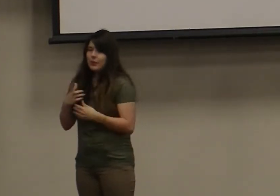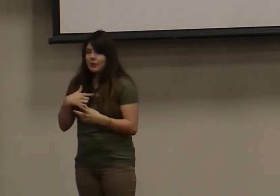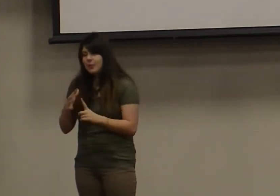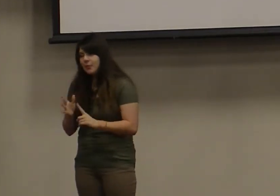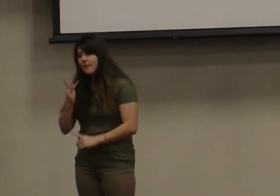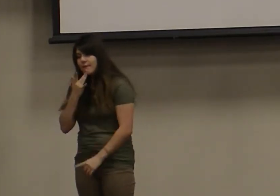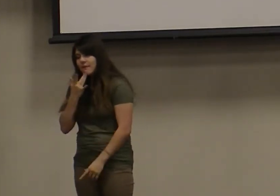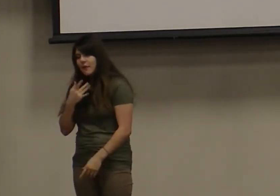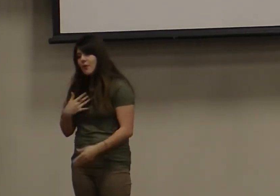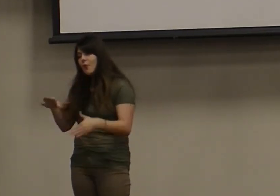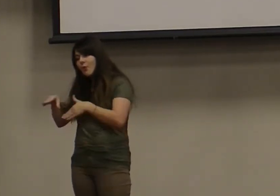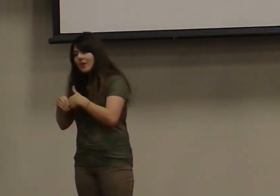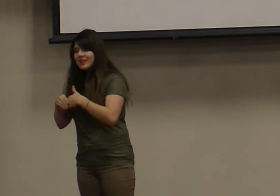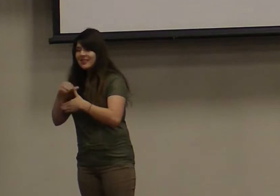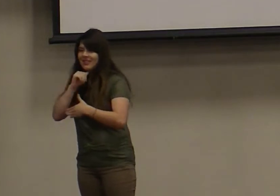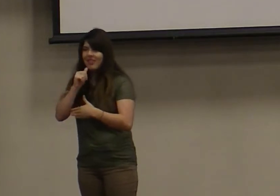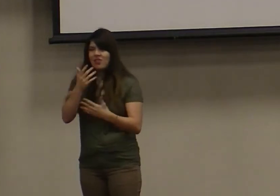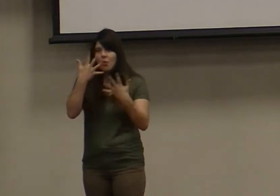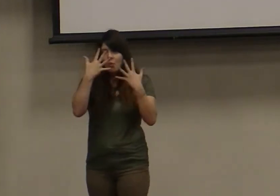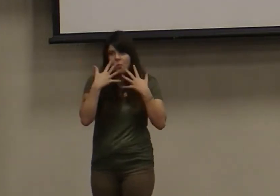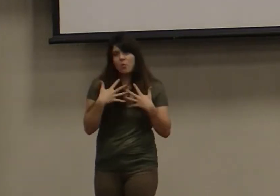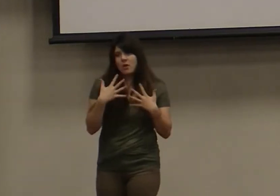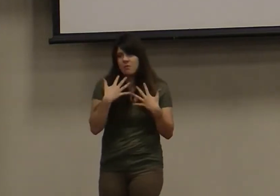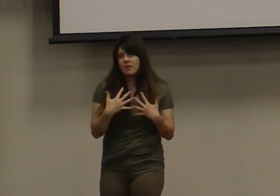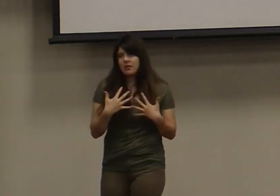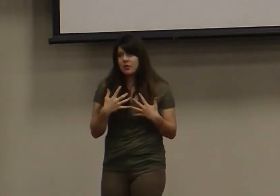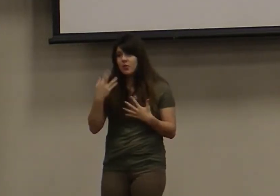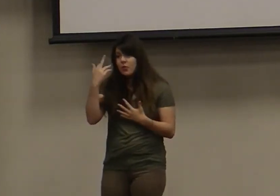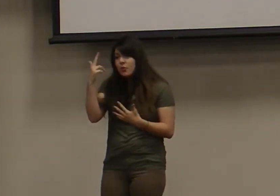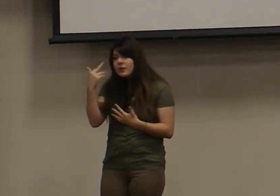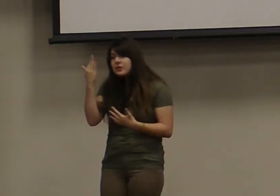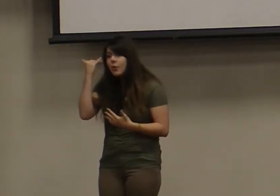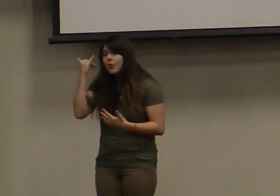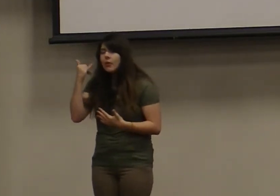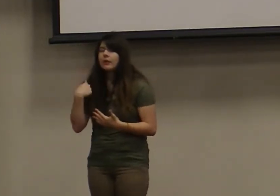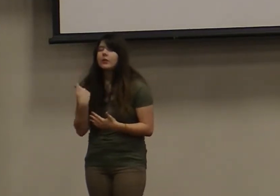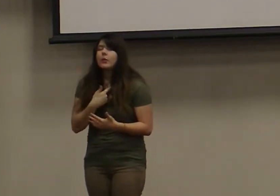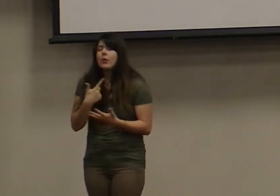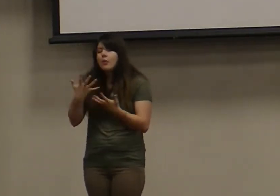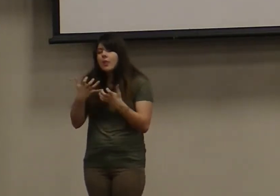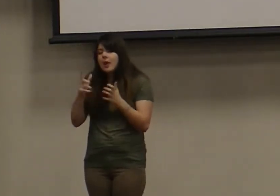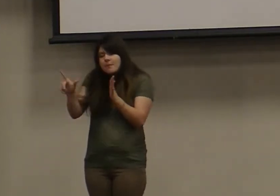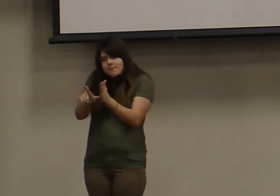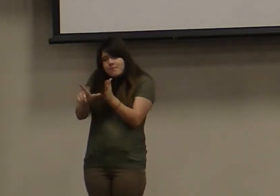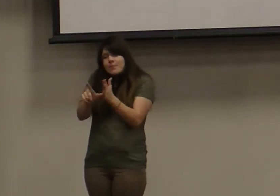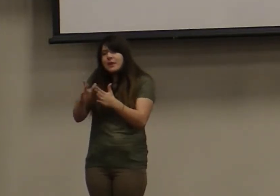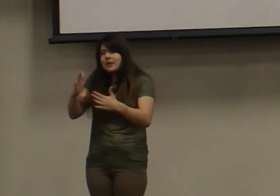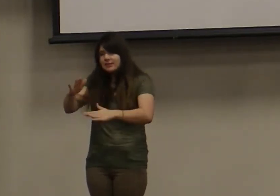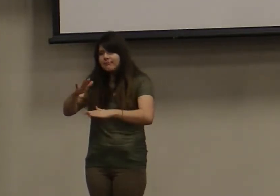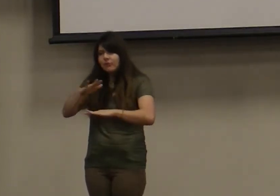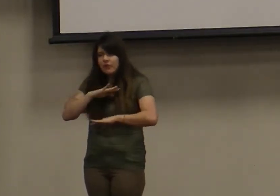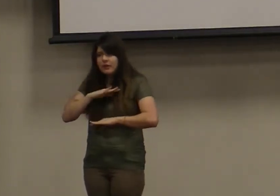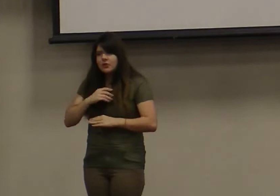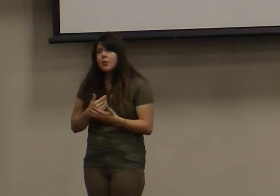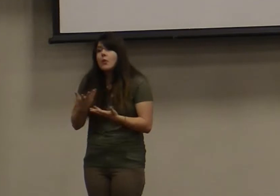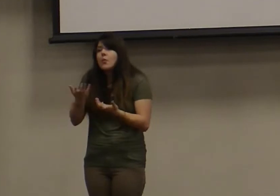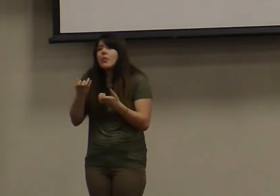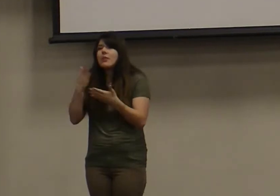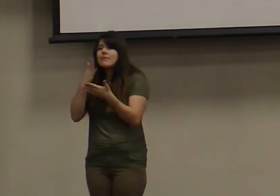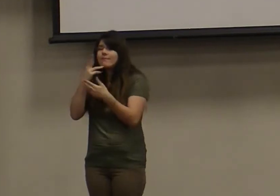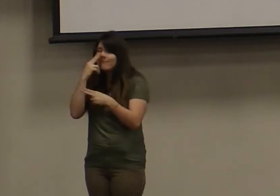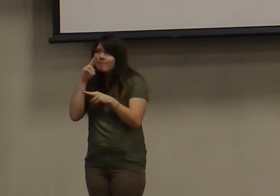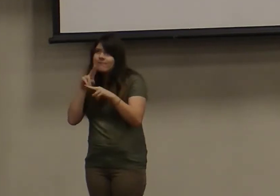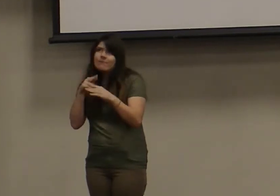weeping. And the reason for doing so is that we want that immediate gratification. We want the fun part